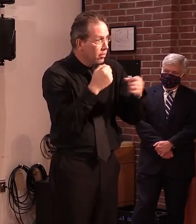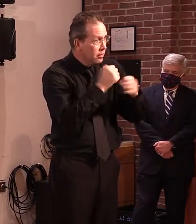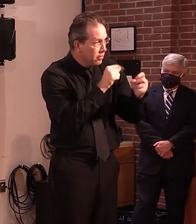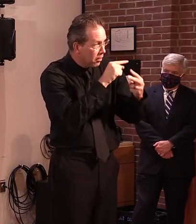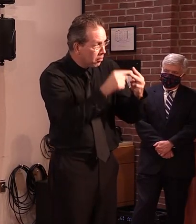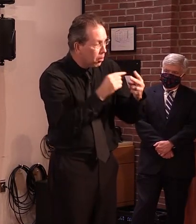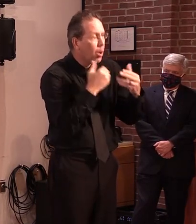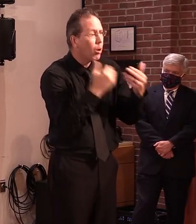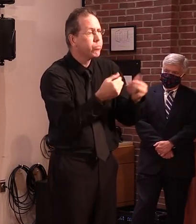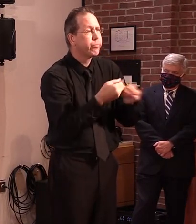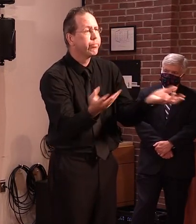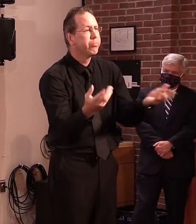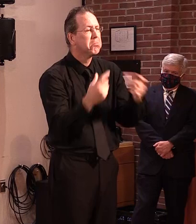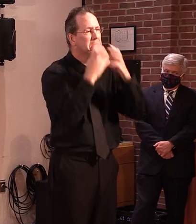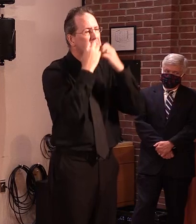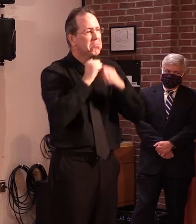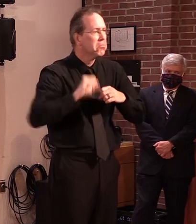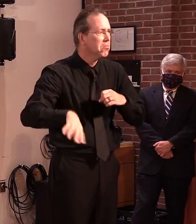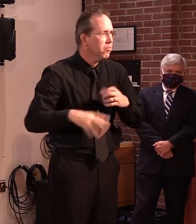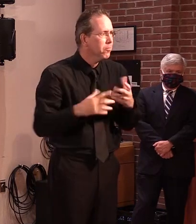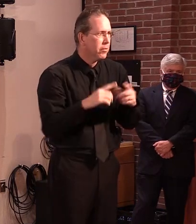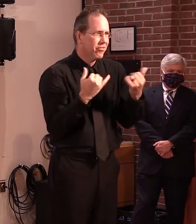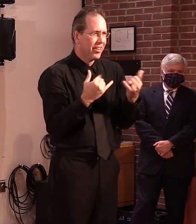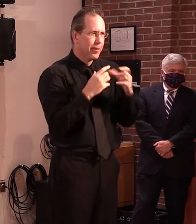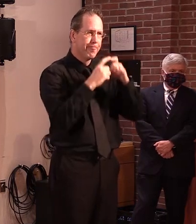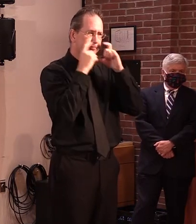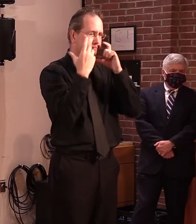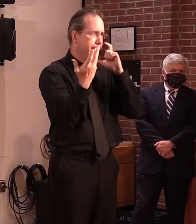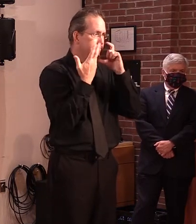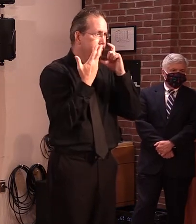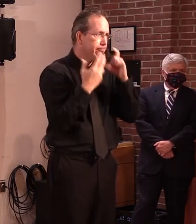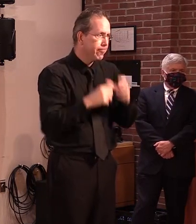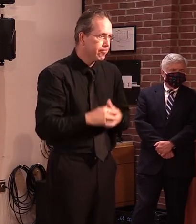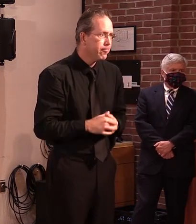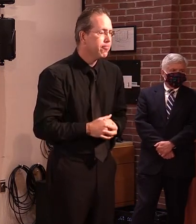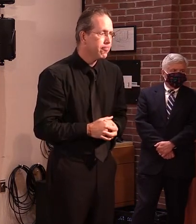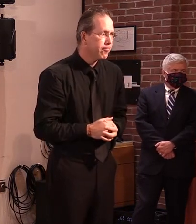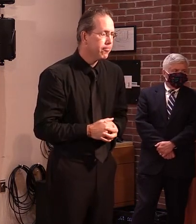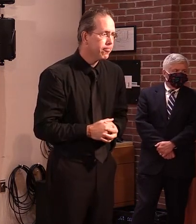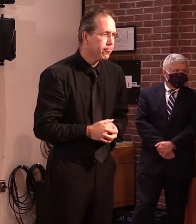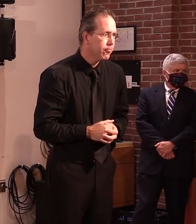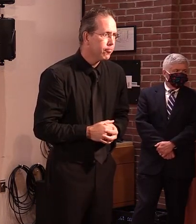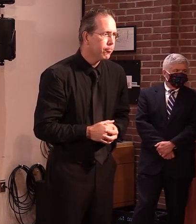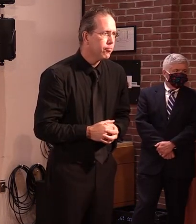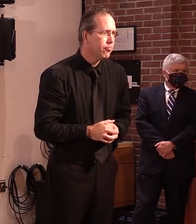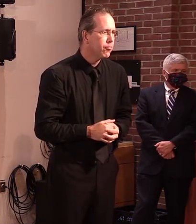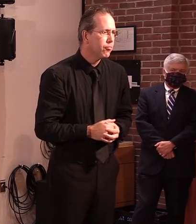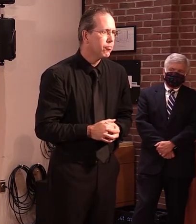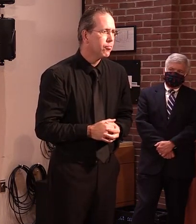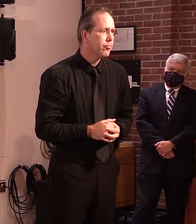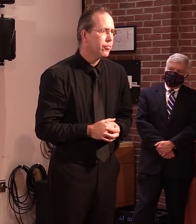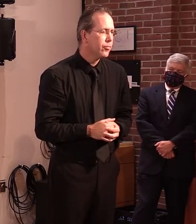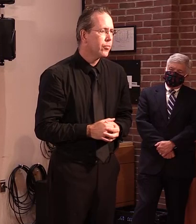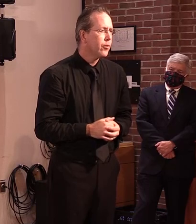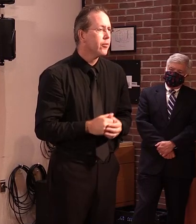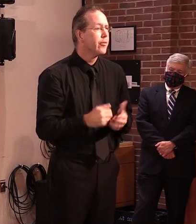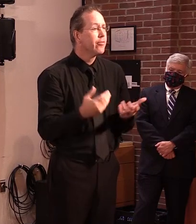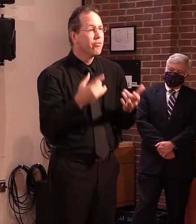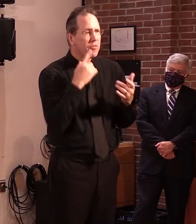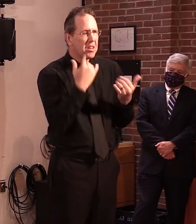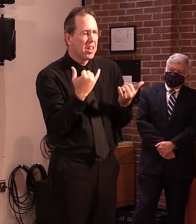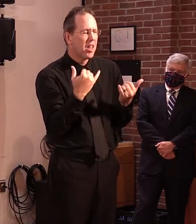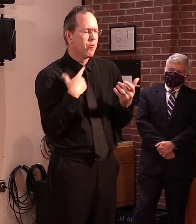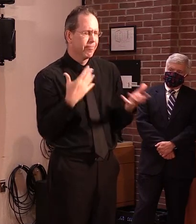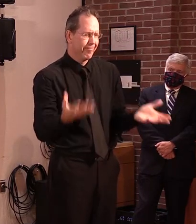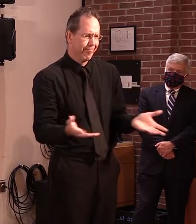get over the tipping point, so that we can get back to some sort of normal. But until then, we'll